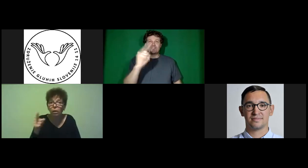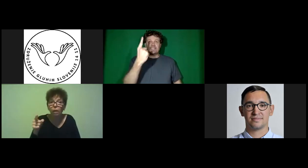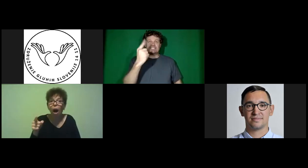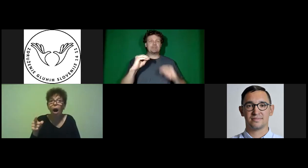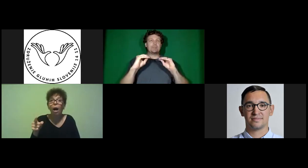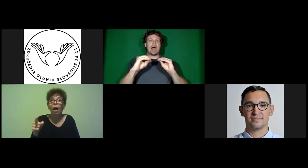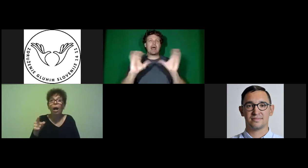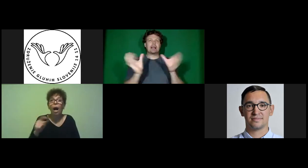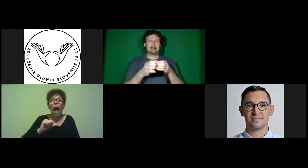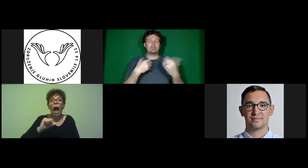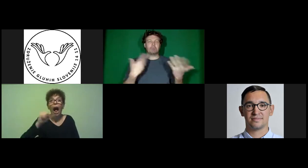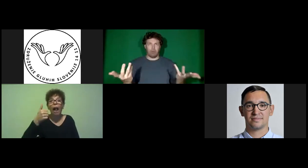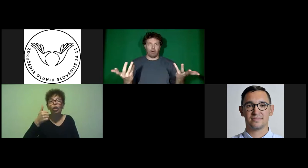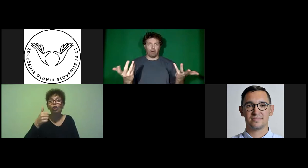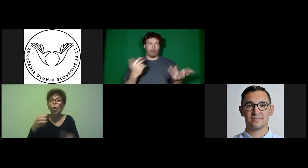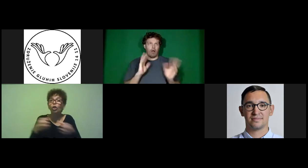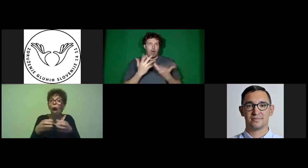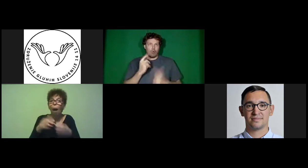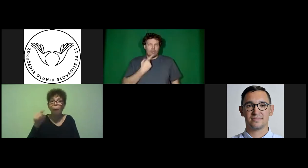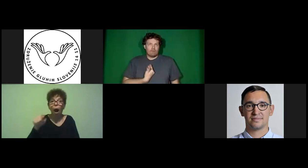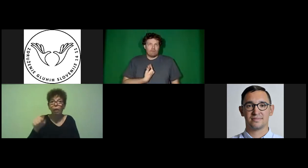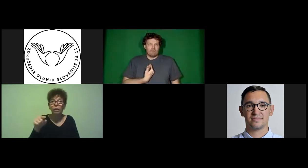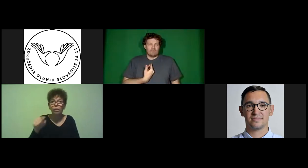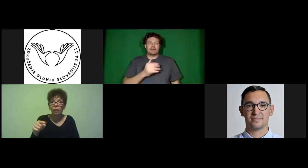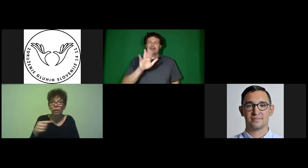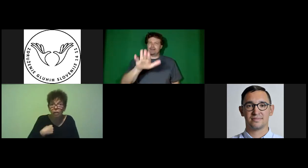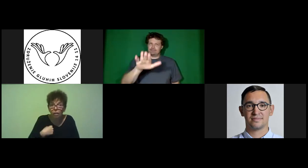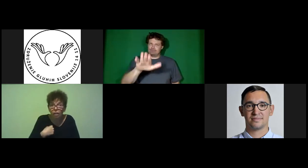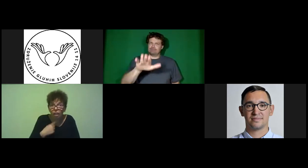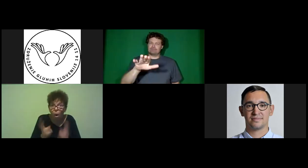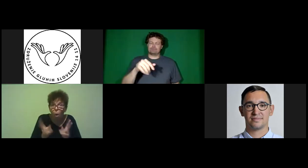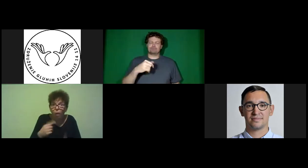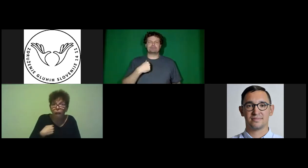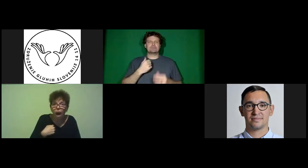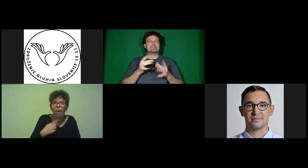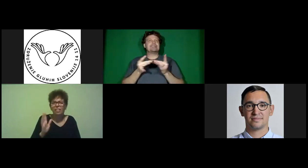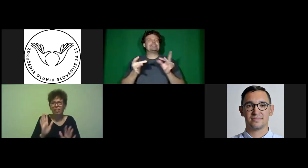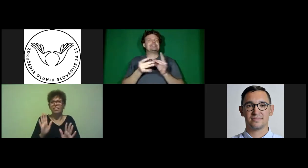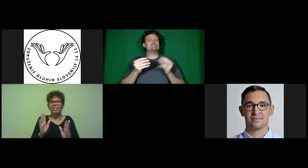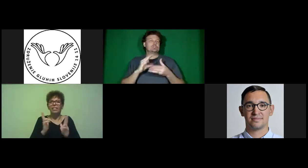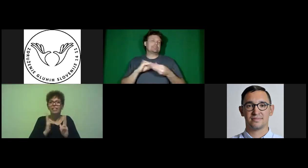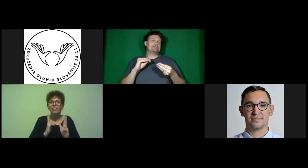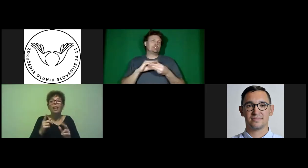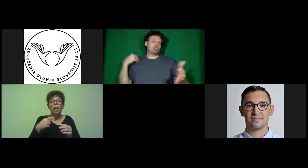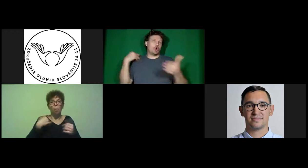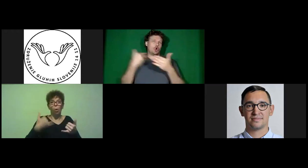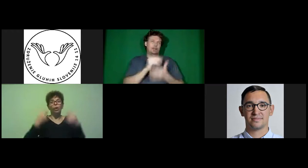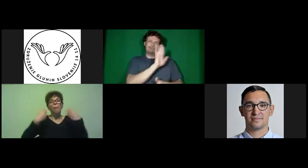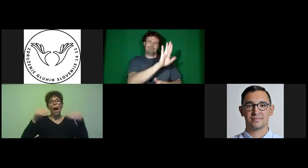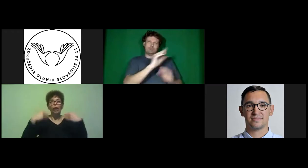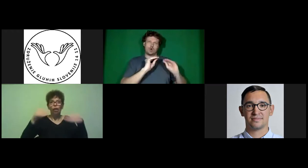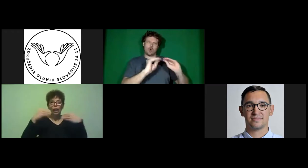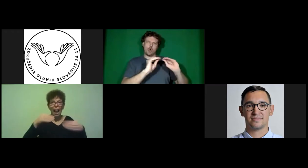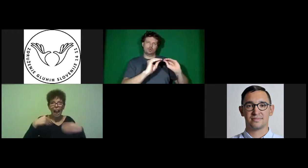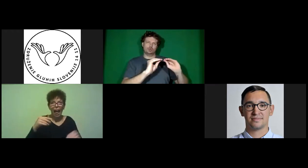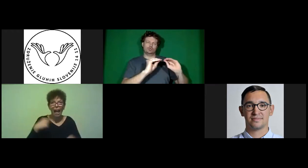Coach came up to me and said, you're going to play in the first team. And I said, how am I going to do that? I'm deaf.